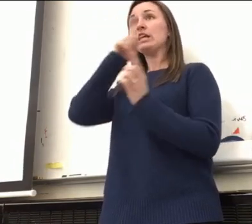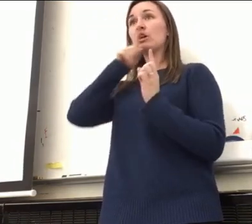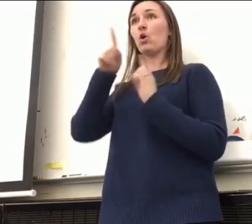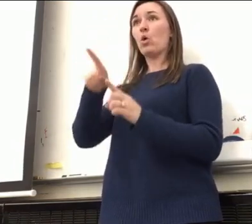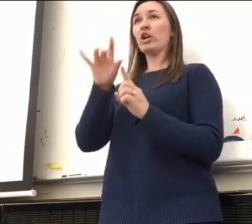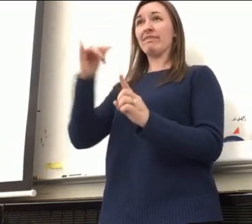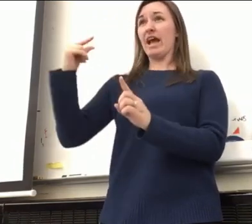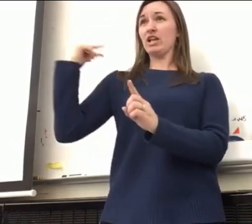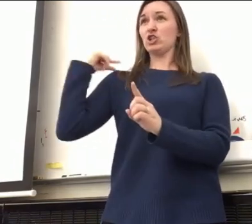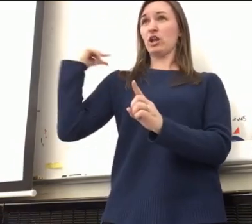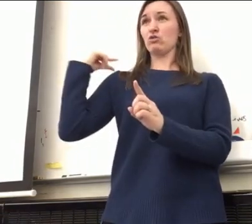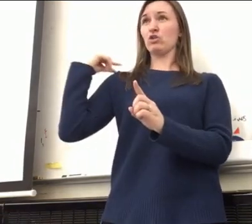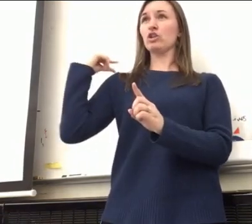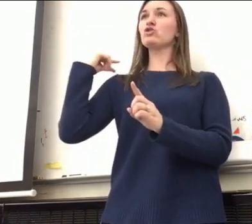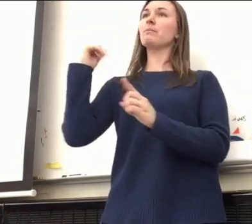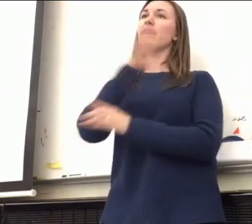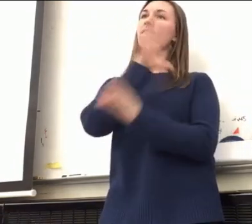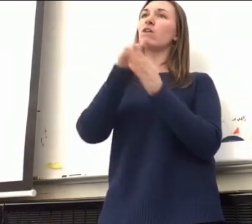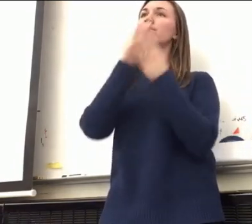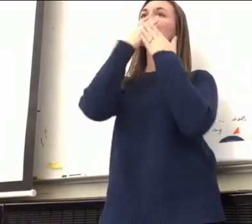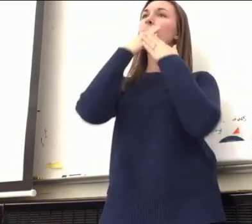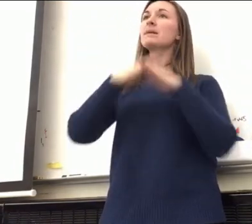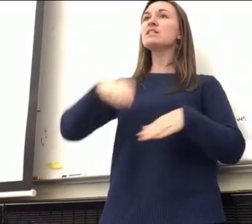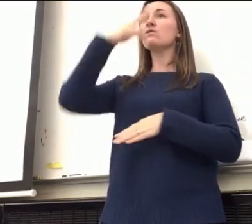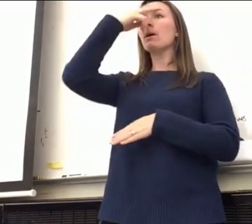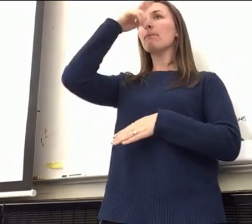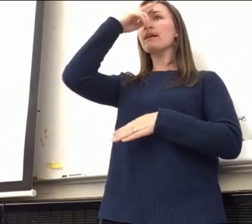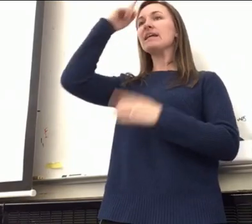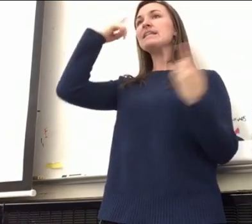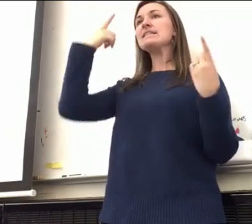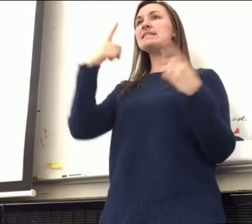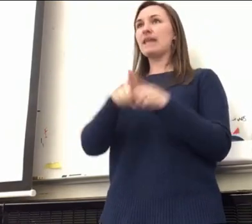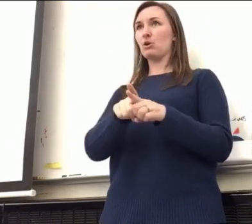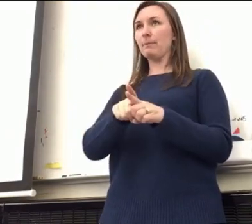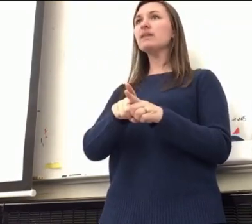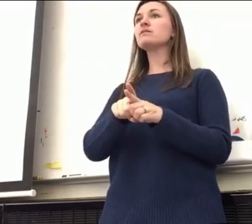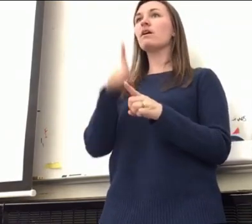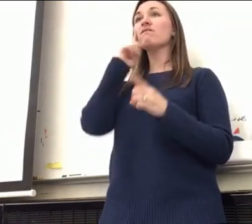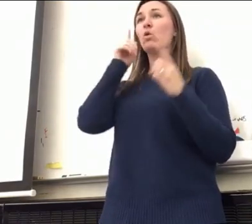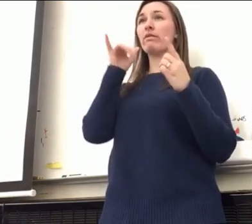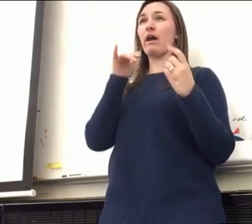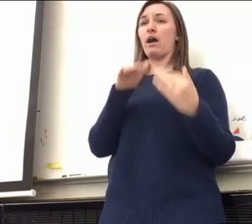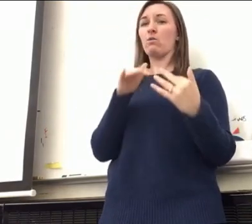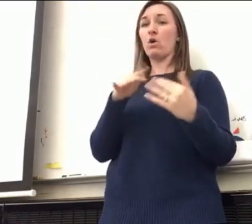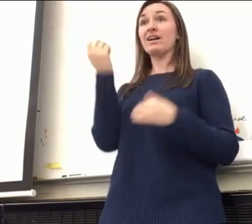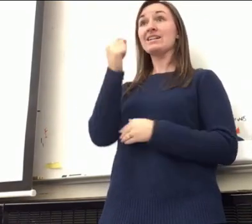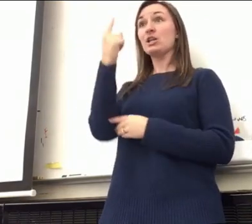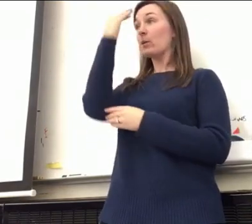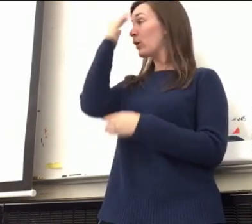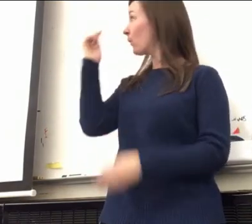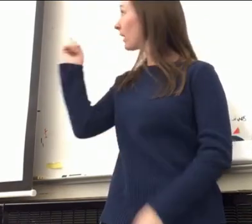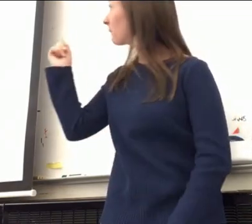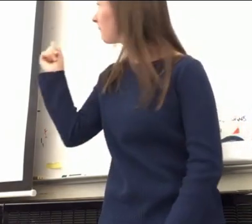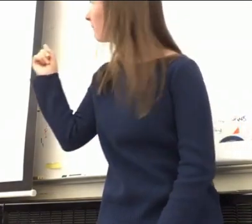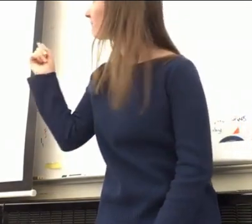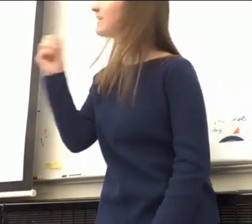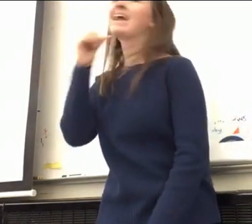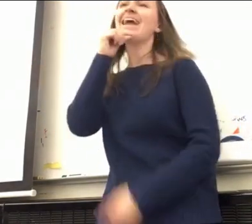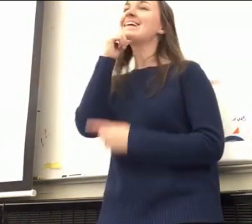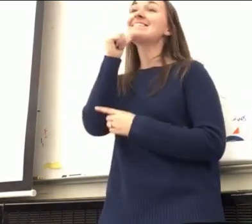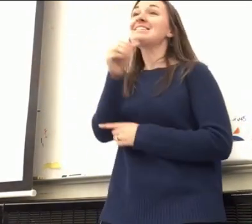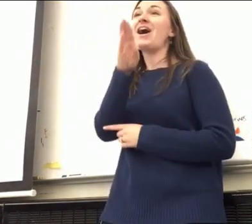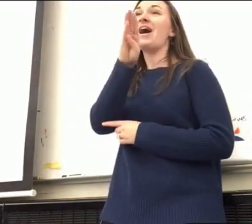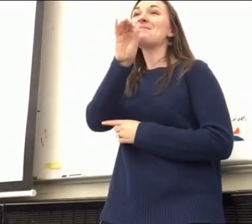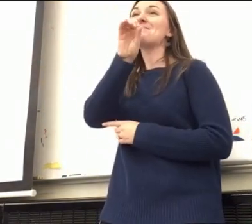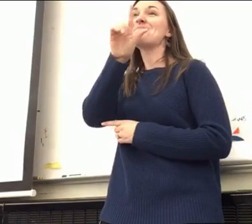of a peaceful Mexican settlement, purposely to bring on the war. Anybody know who this is? Looks like Bill Nye the Science It's not Bill Nye the Science Guy, but